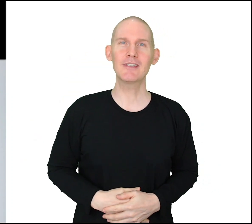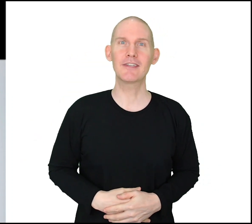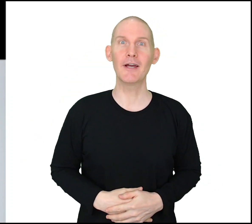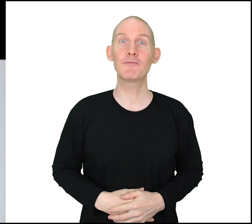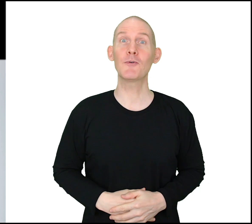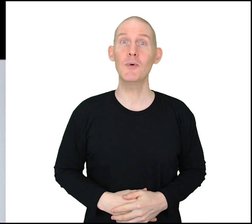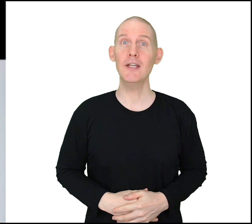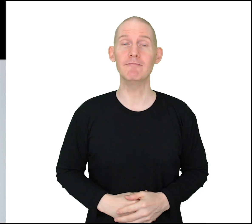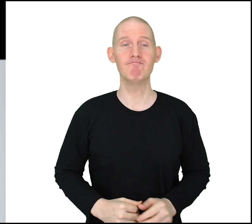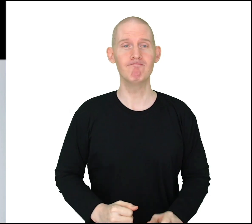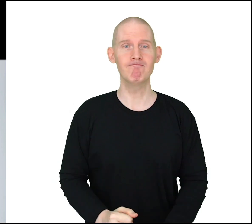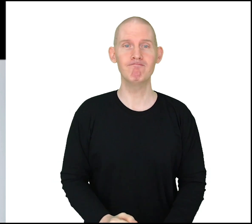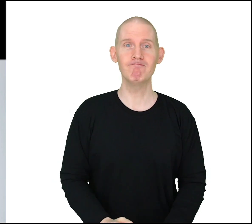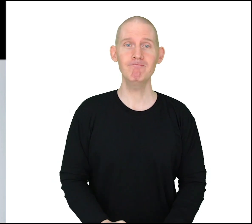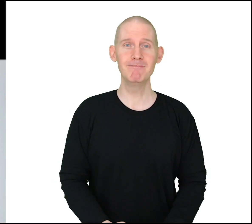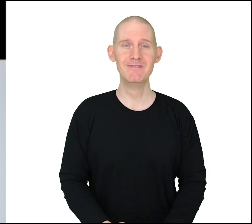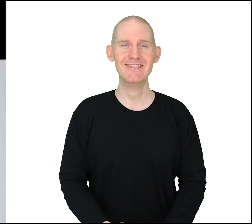sign for win.